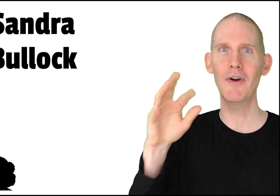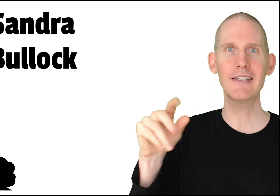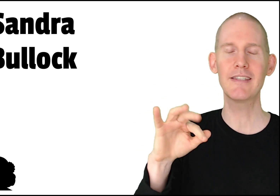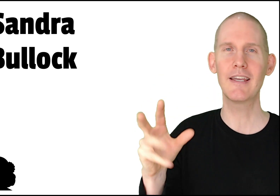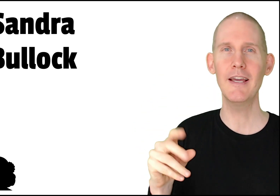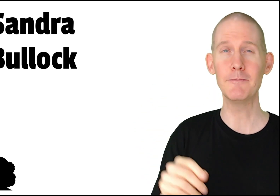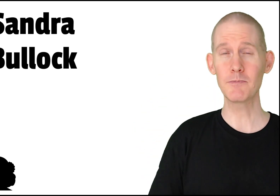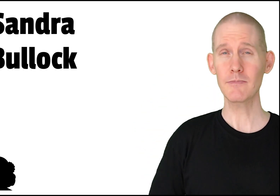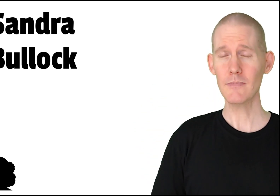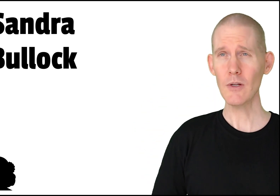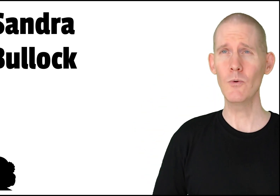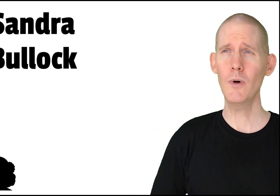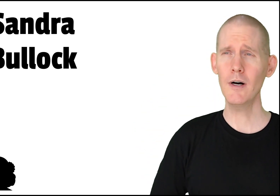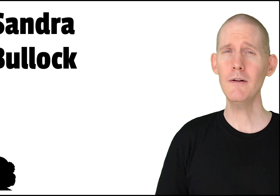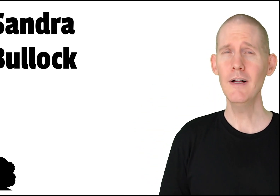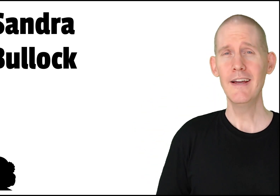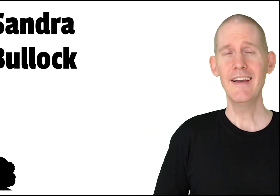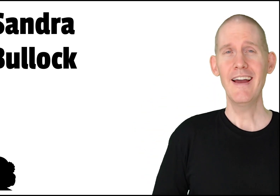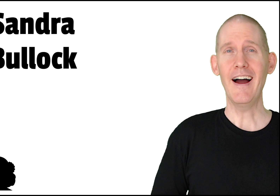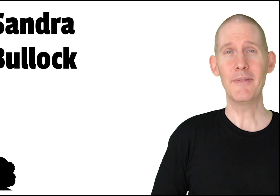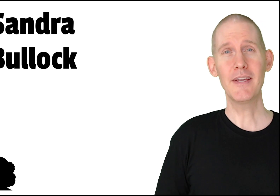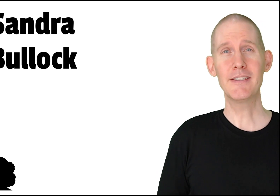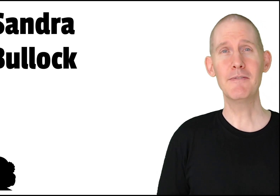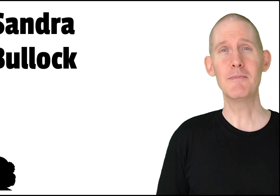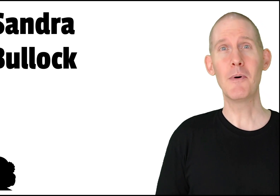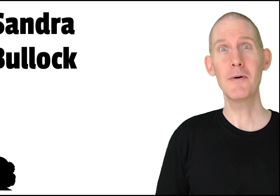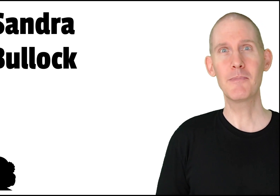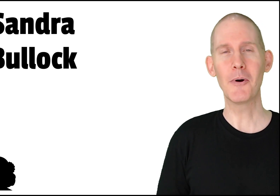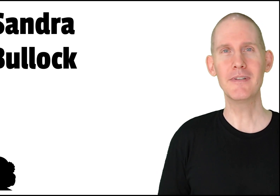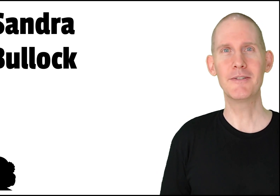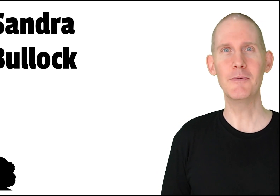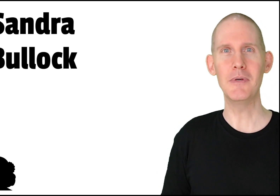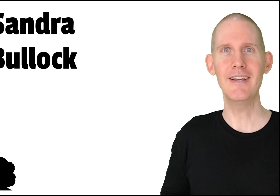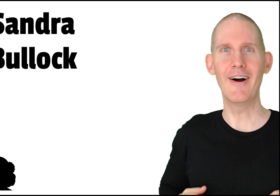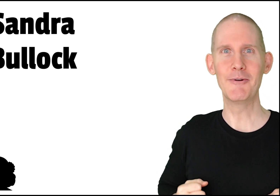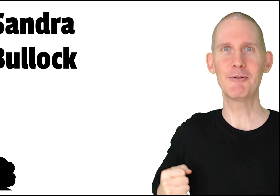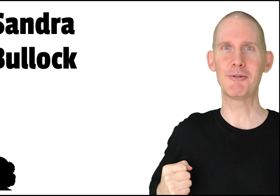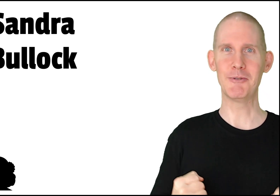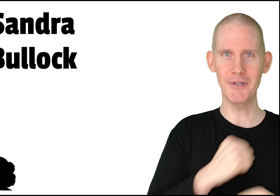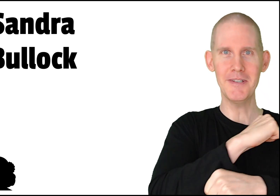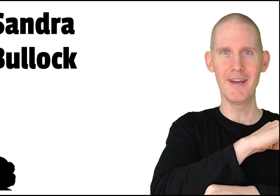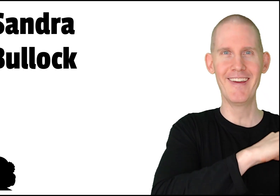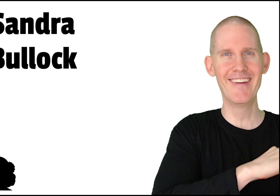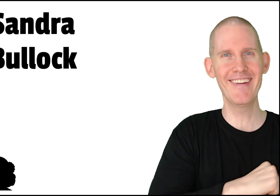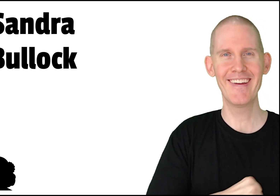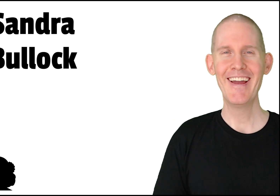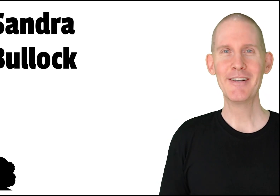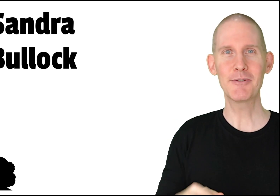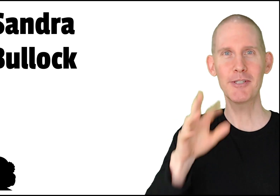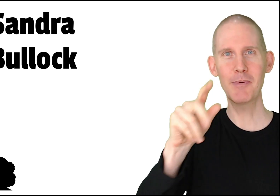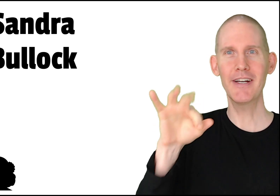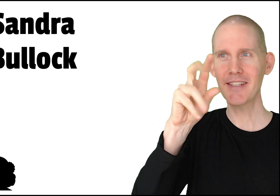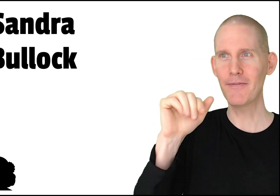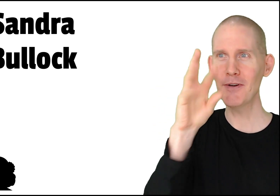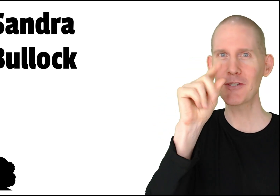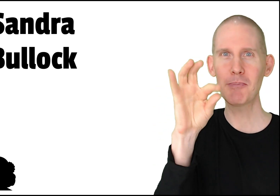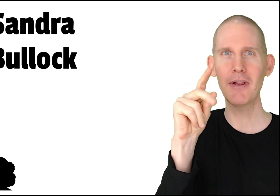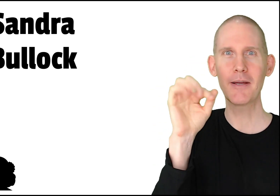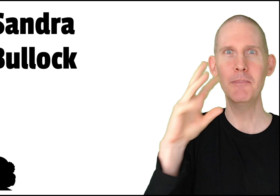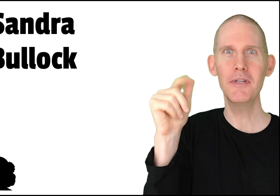as I can. Well, I think it's even more important to be understood. So just because I fingerspell like 1,000,000 miles